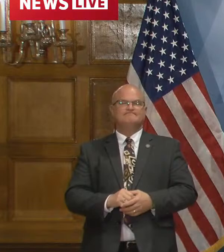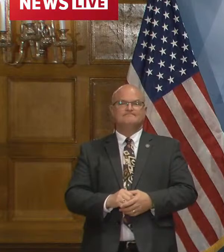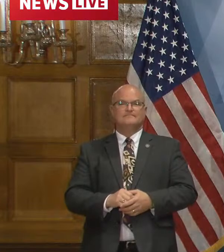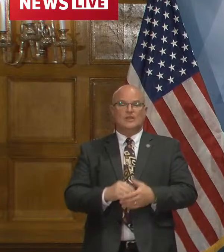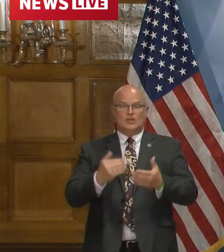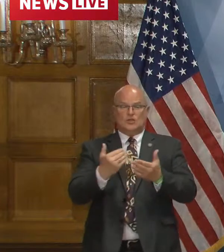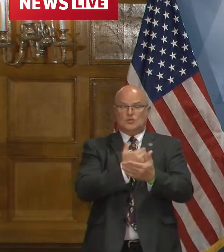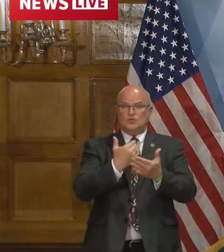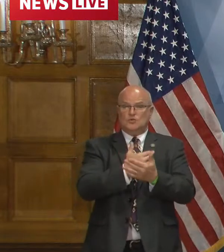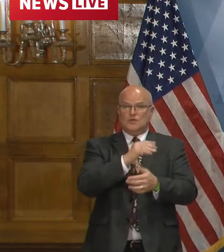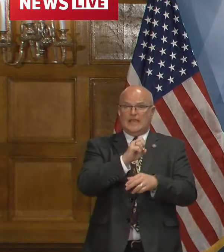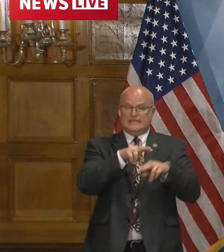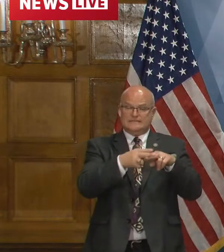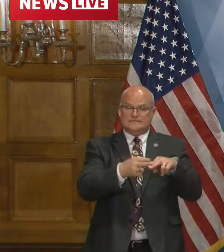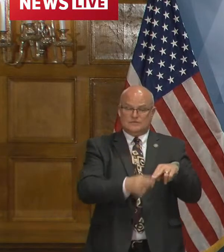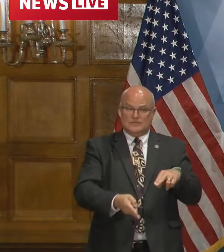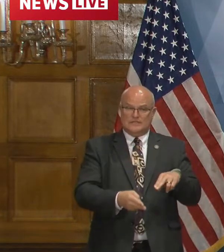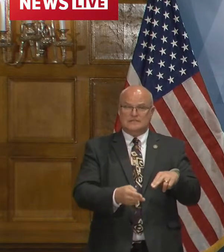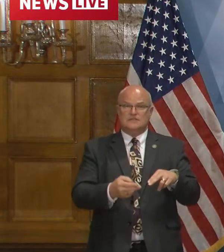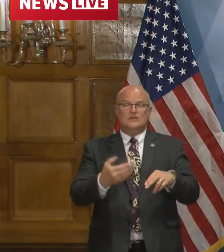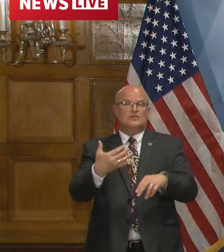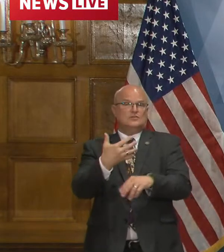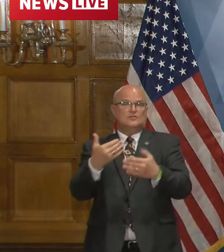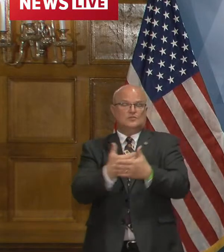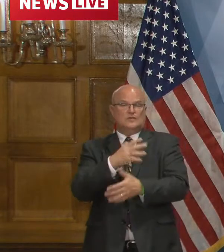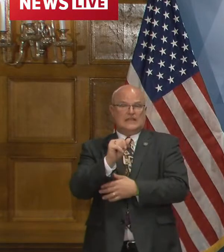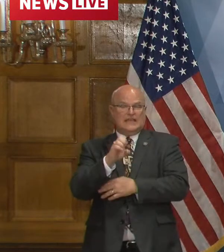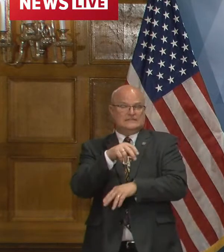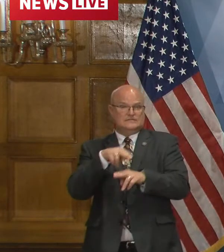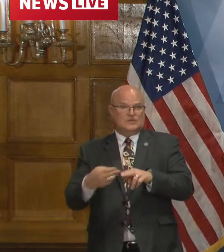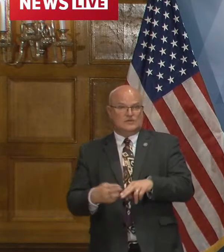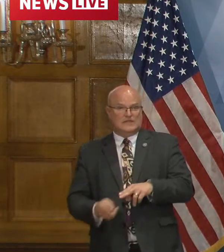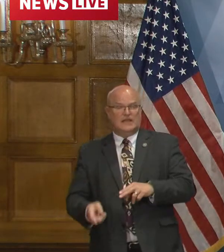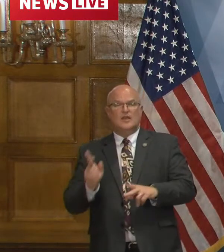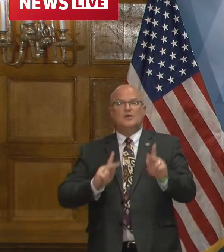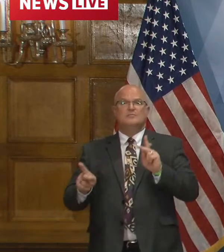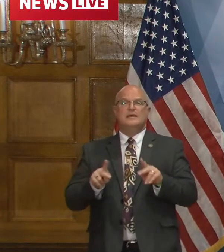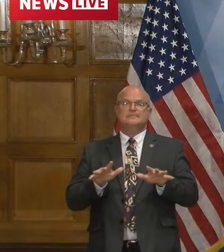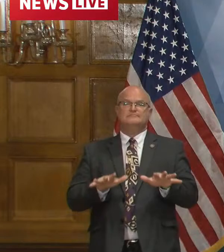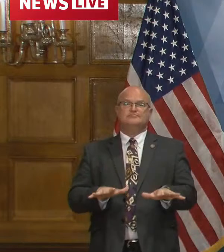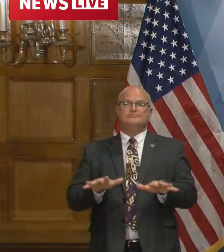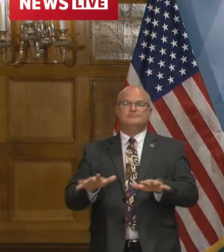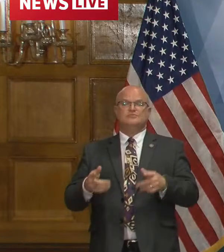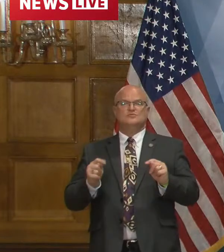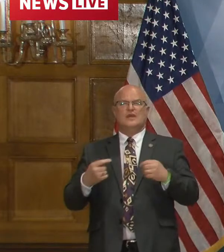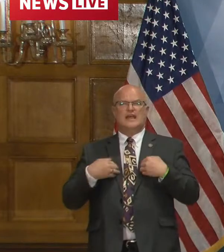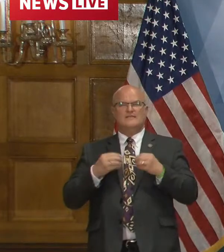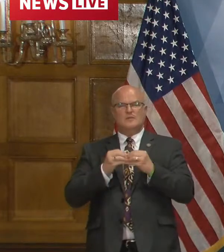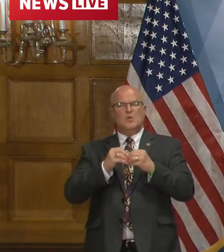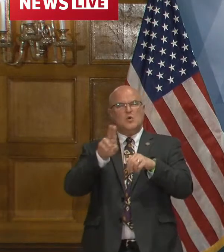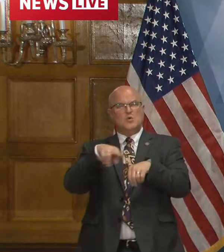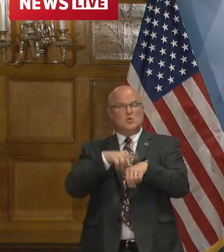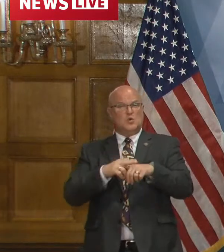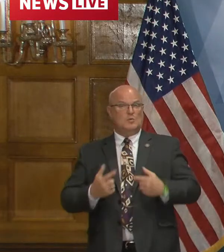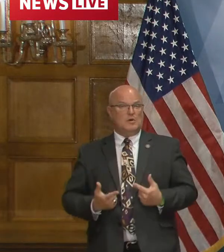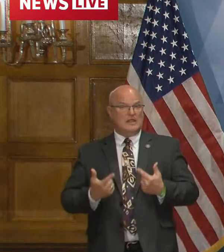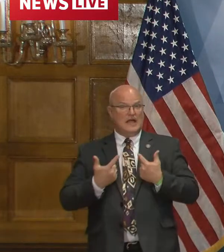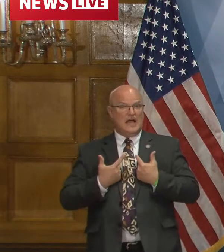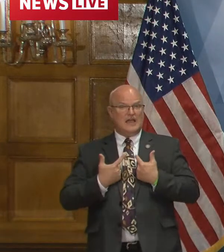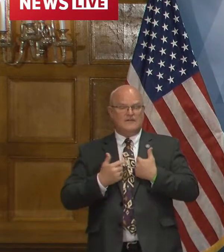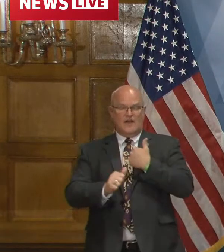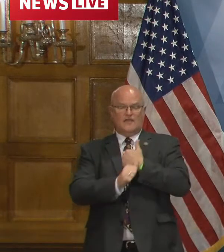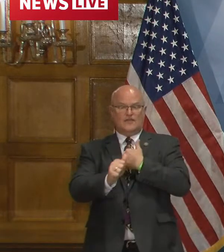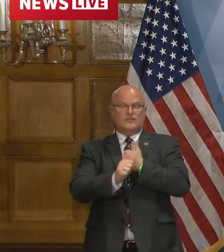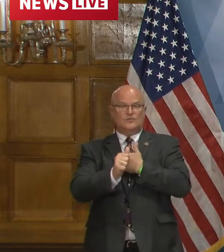go down, hospitalizations go down, as you see people relaxing and trying to lead a more normal life, the threat